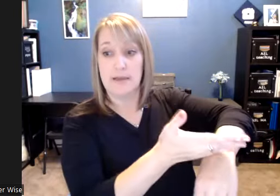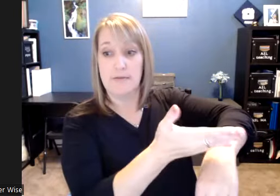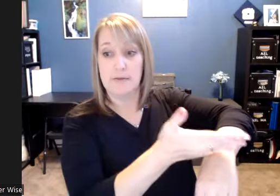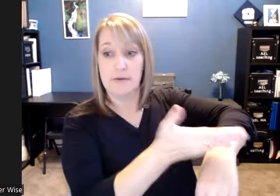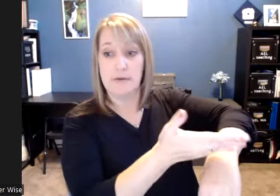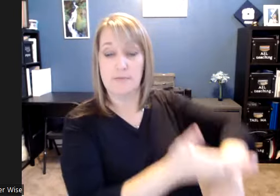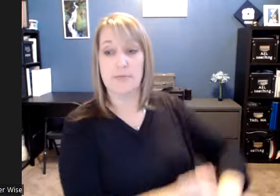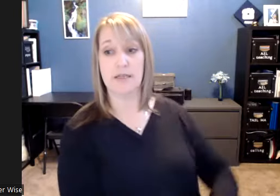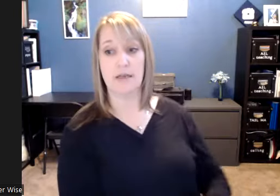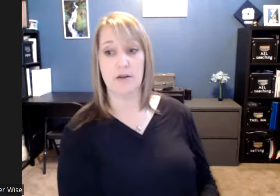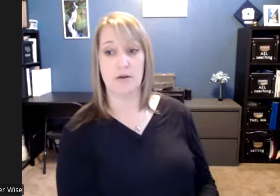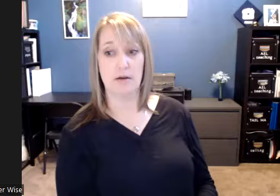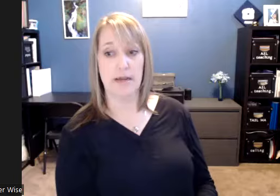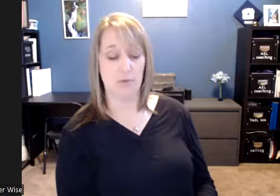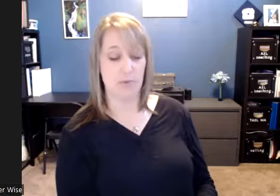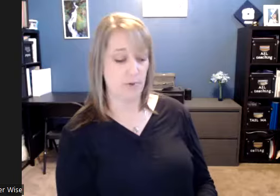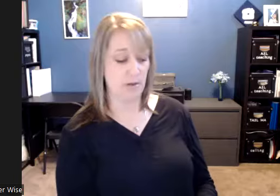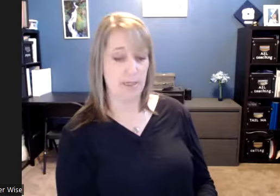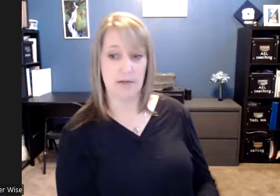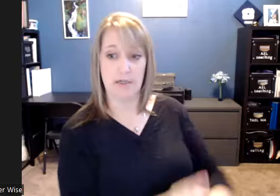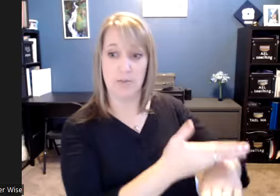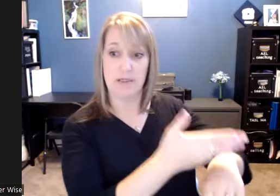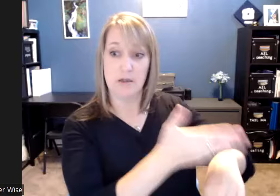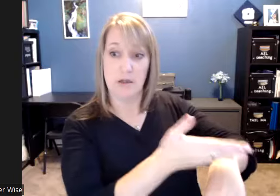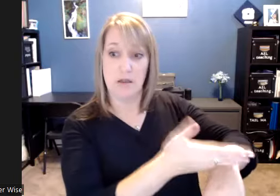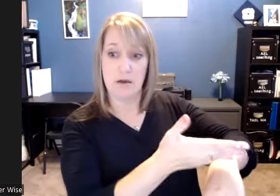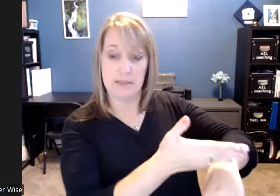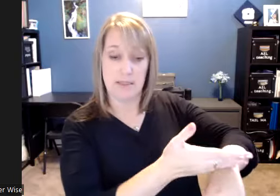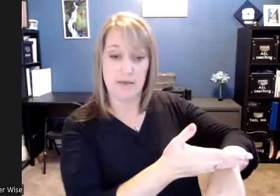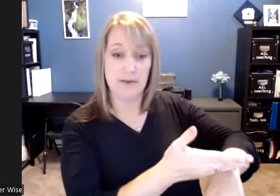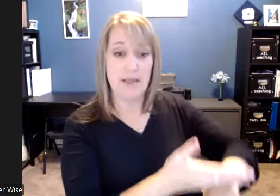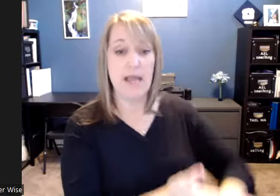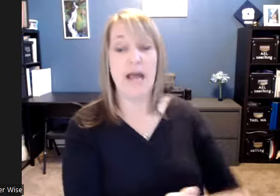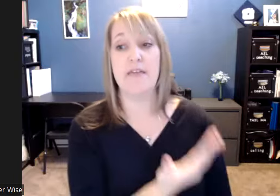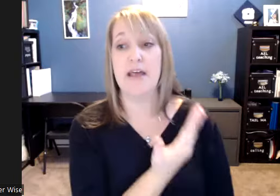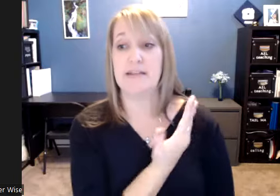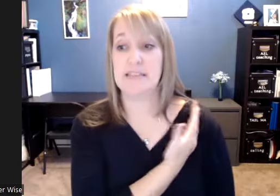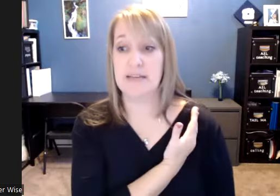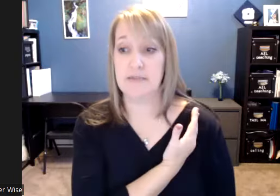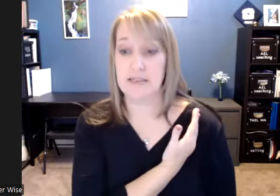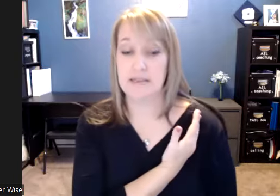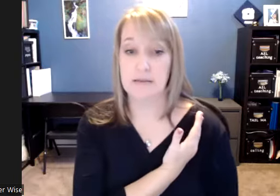sleeve, but again, your hand would probably be down here, but long sleeve, and then sleeveless.